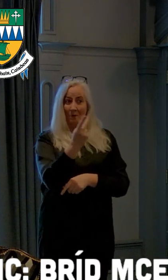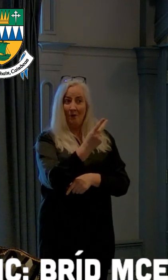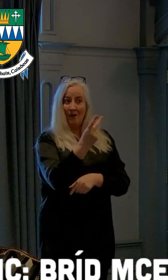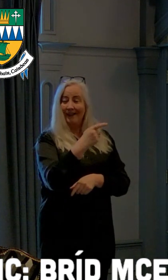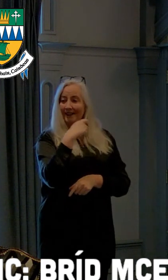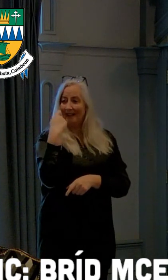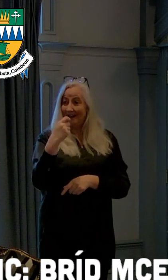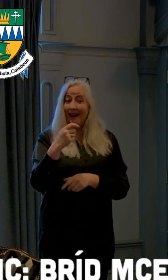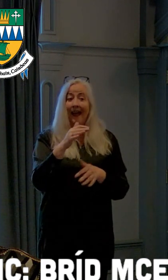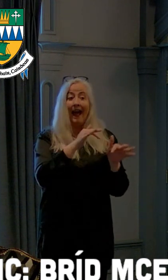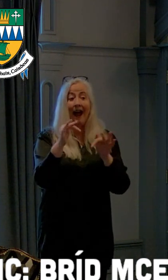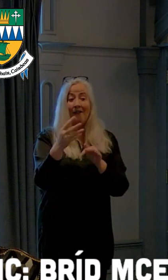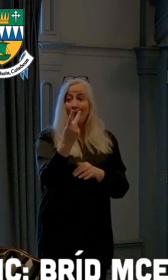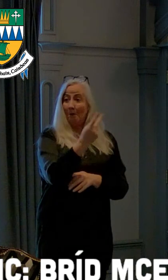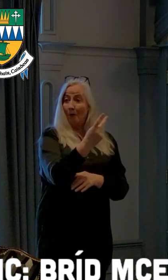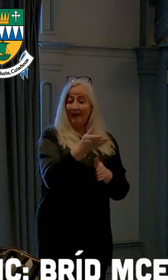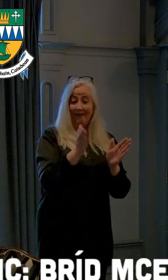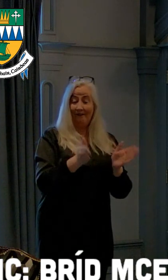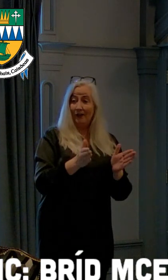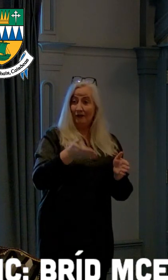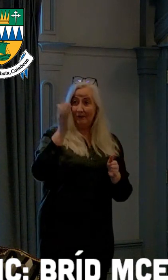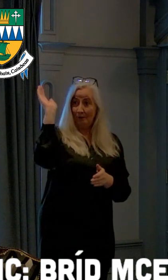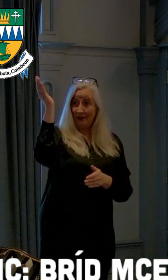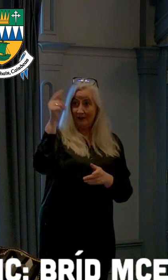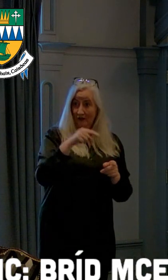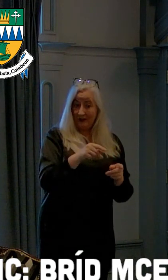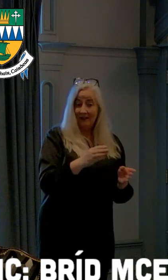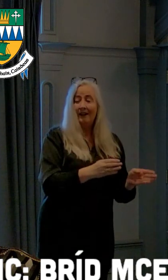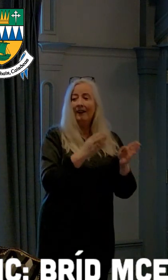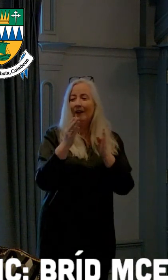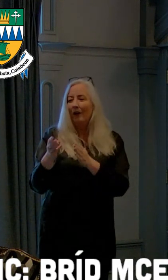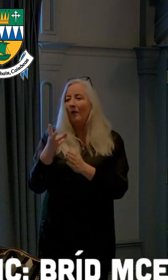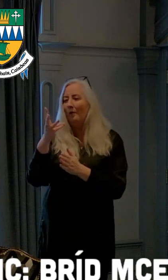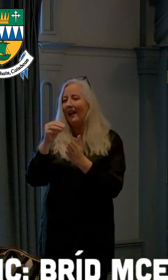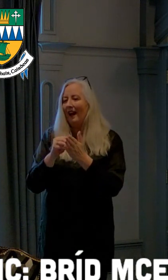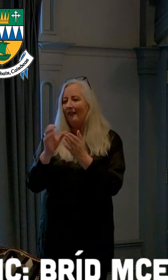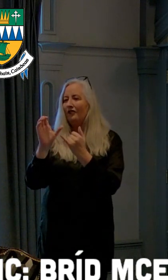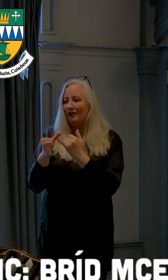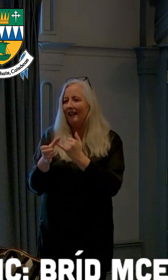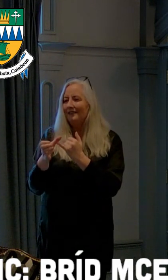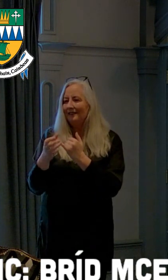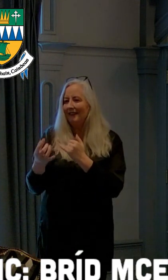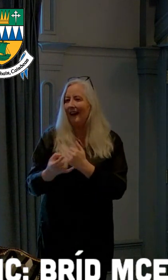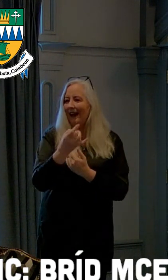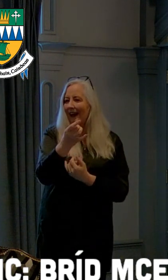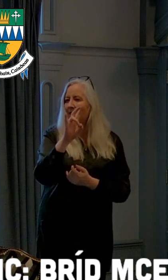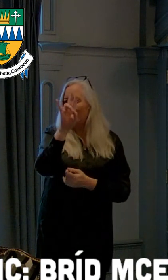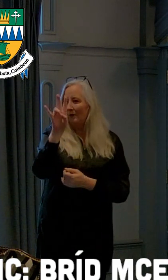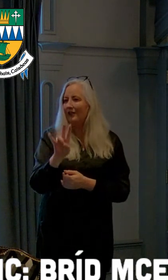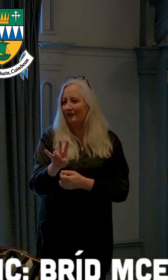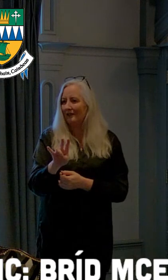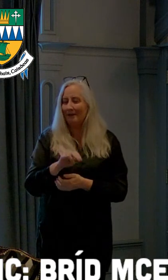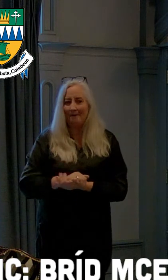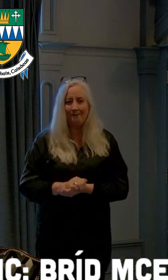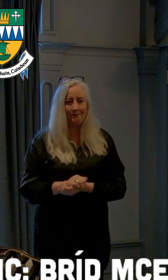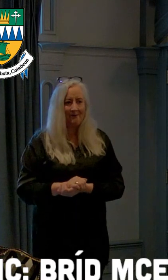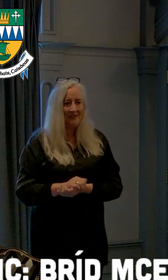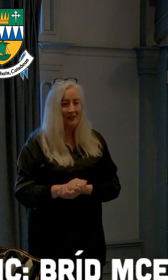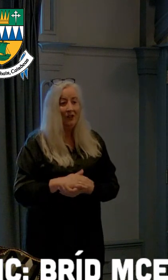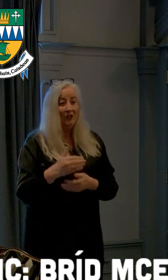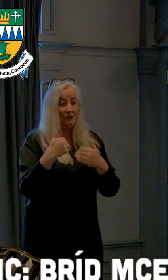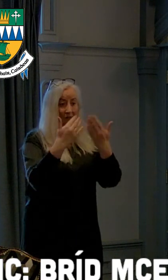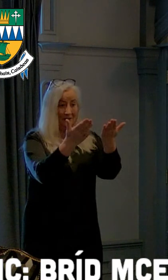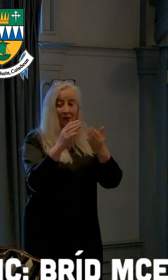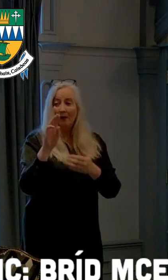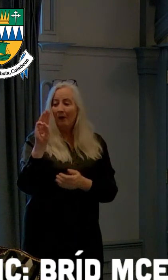then after their presentations we'll also have an opportunity to ask some questions. So I think Padraig is